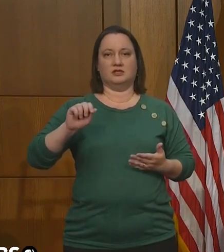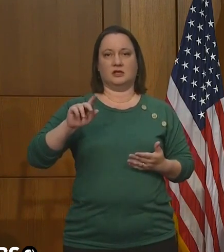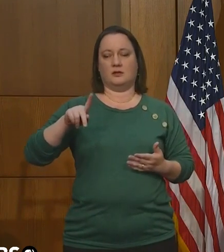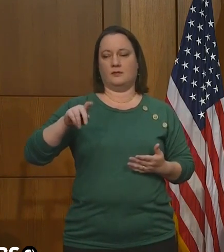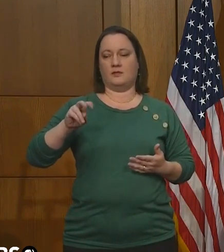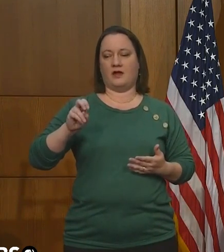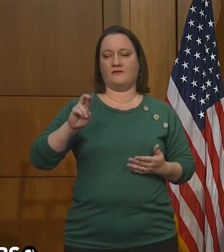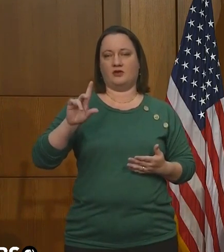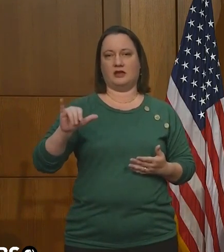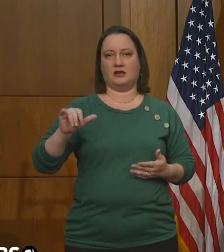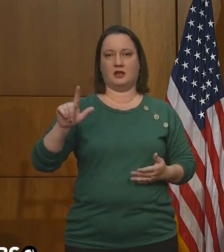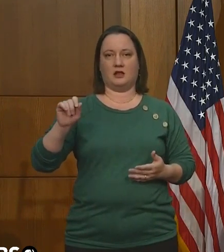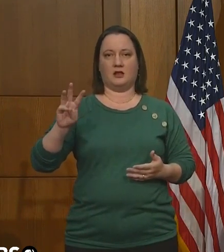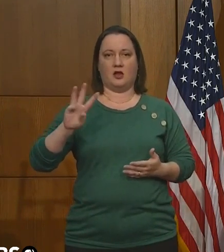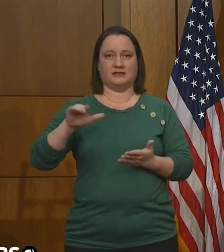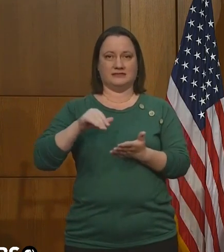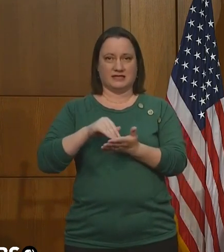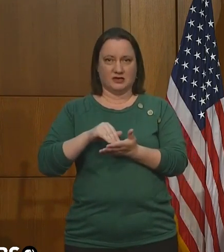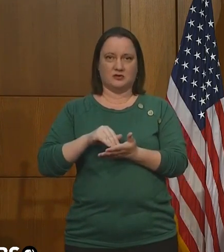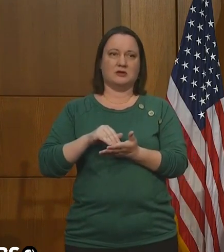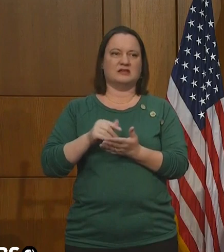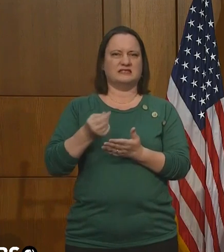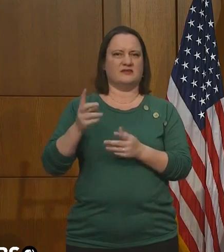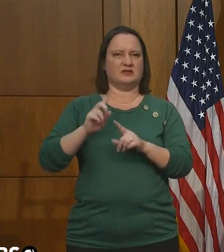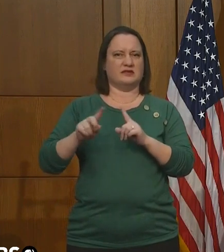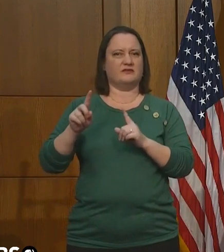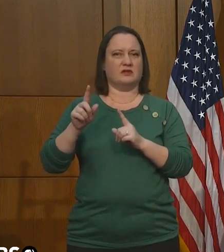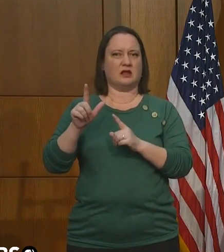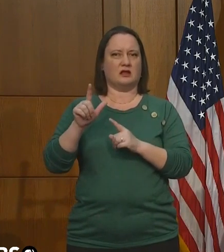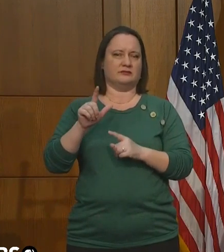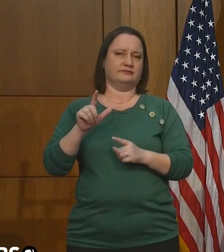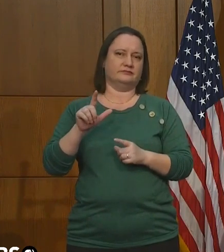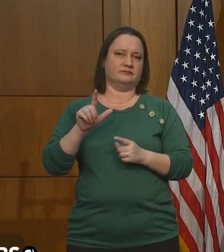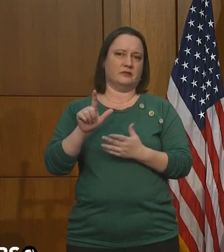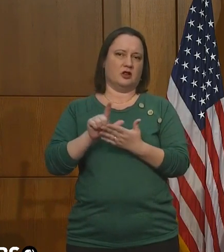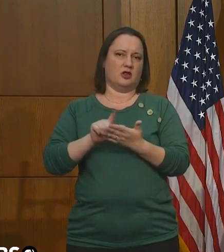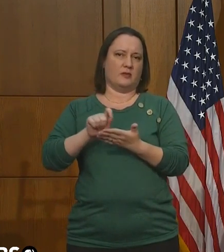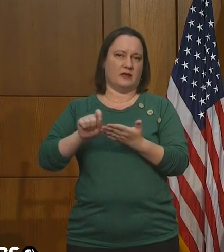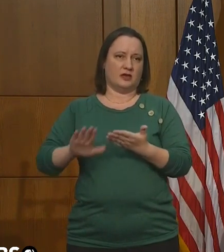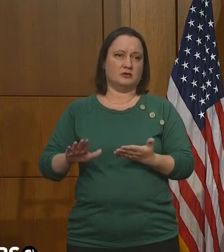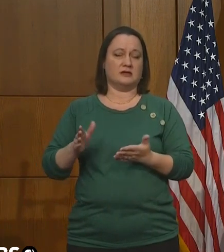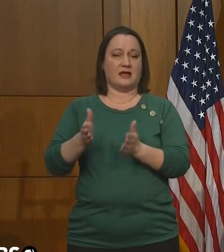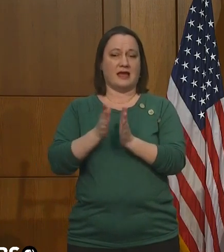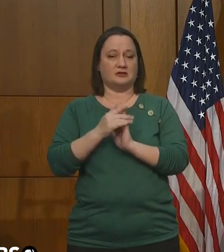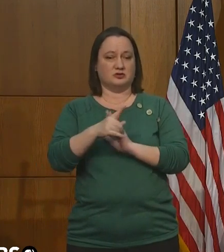Center, and I think a dozen or so lawmakers asked you to put forward a temporary moratorium on evictions.